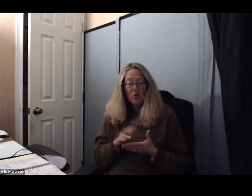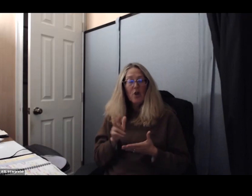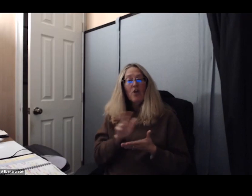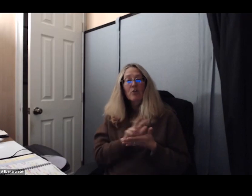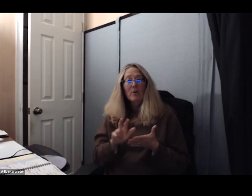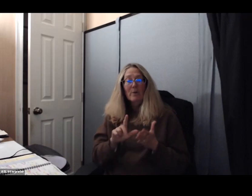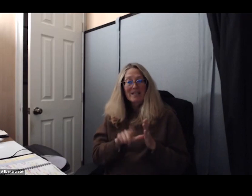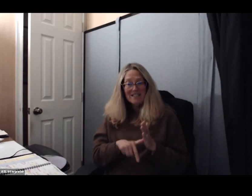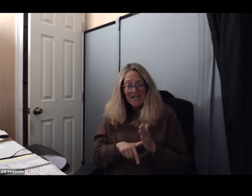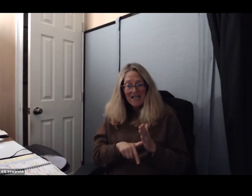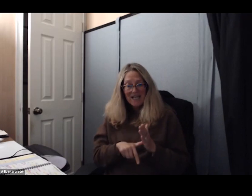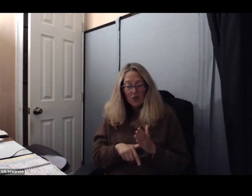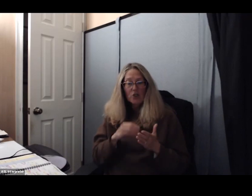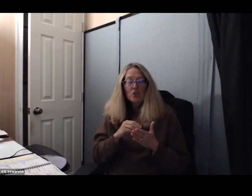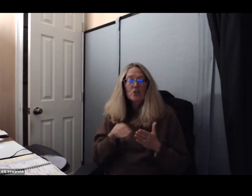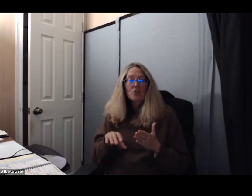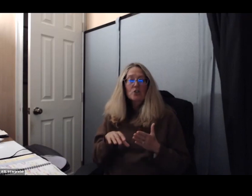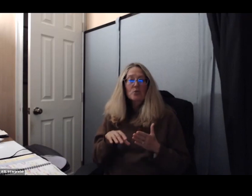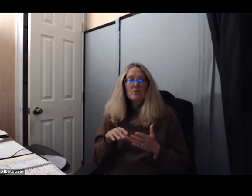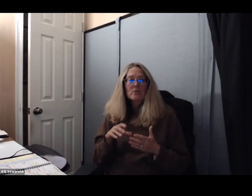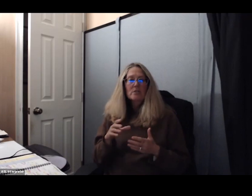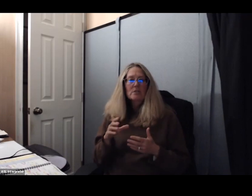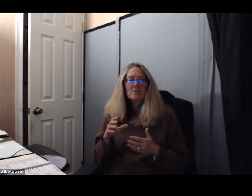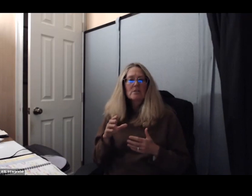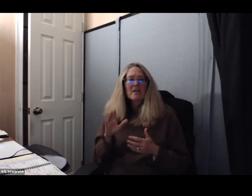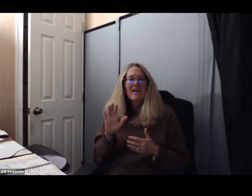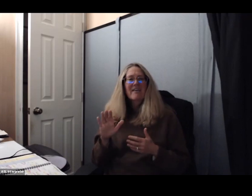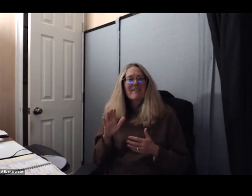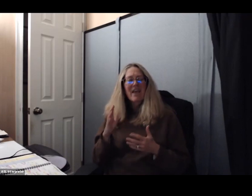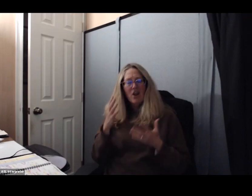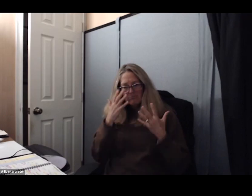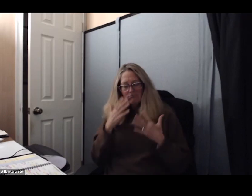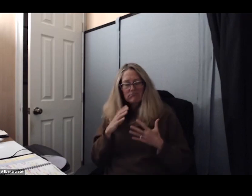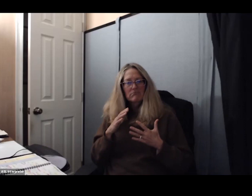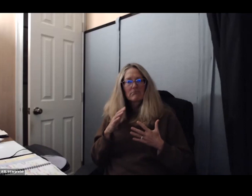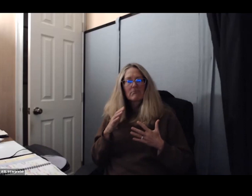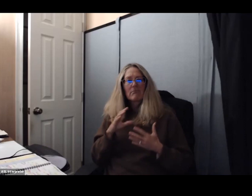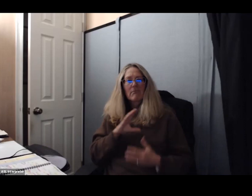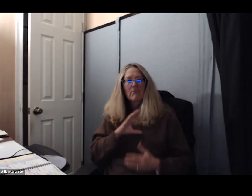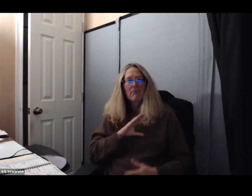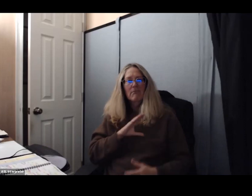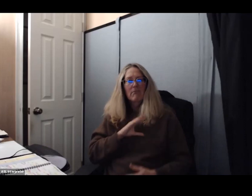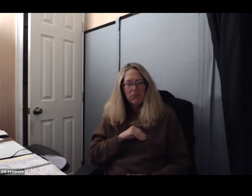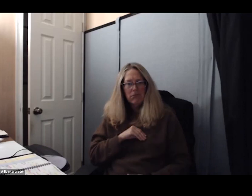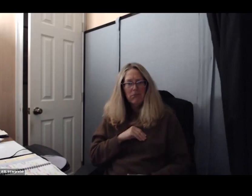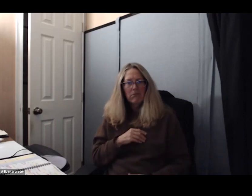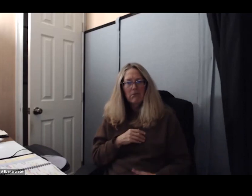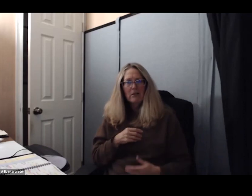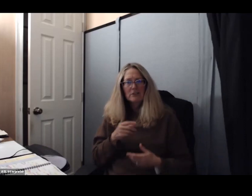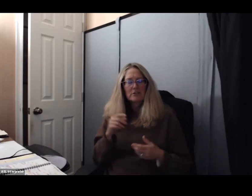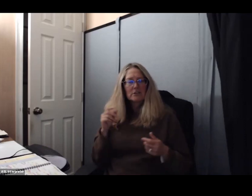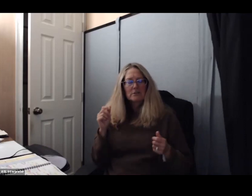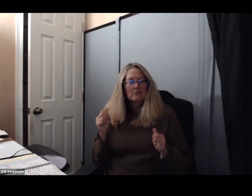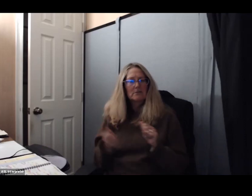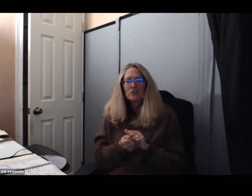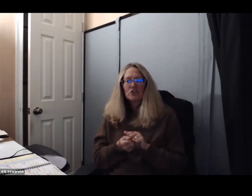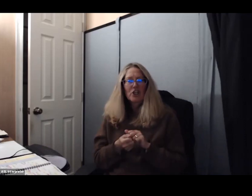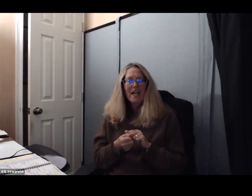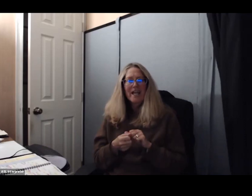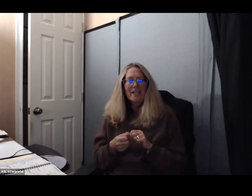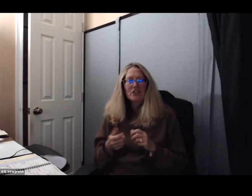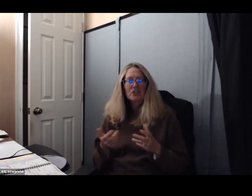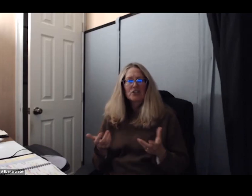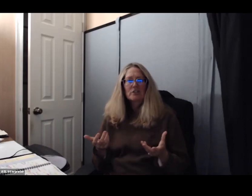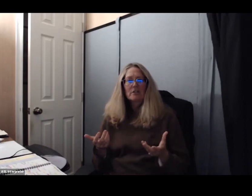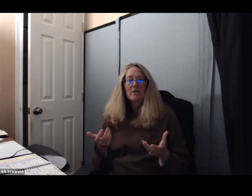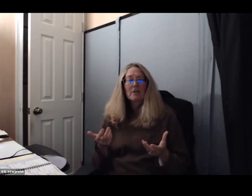into the year, these students' demeanor has completely changed in a negative way. Every day when these